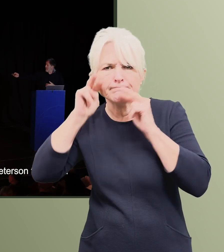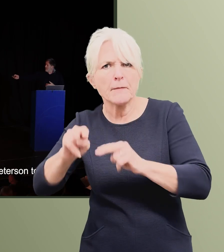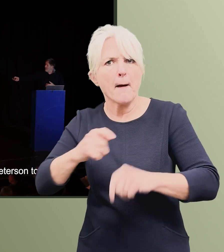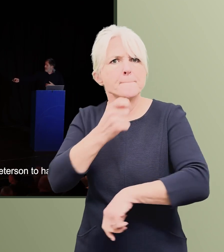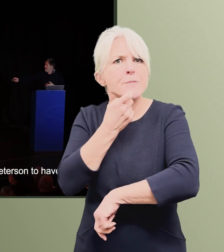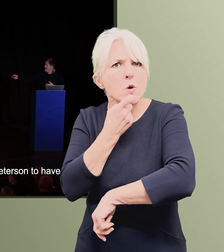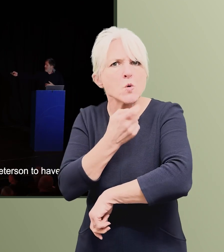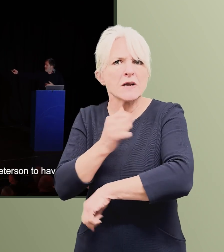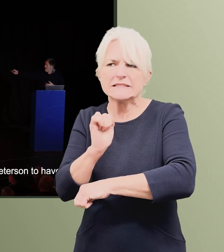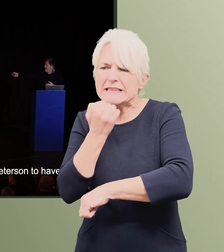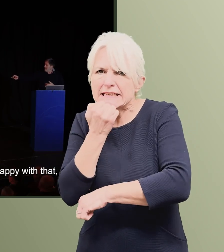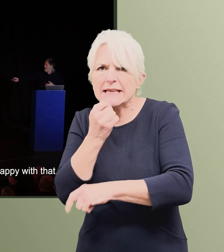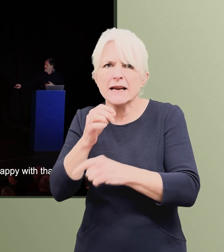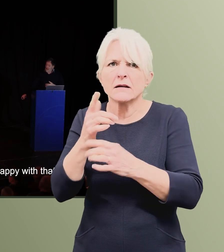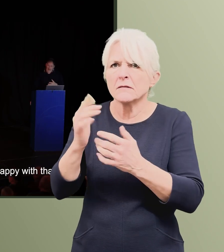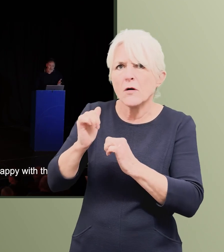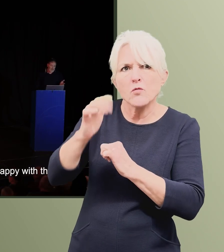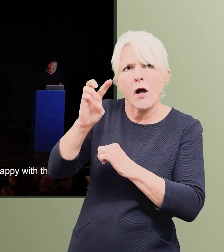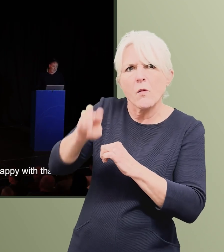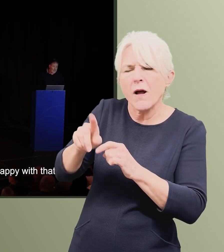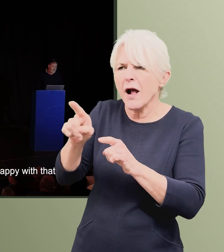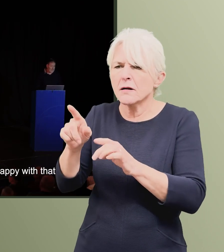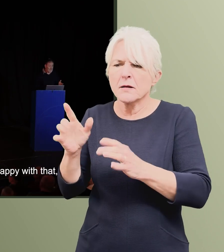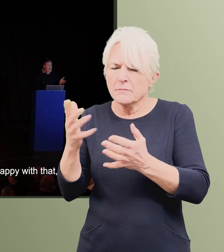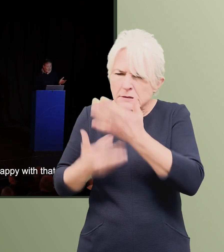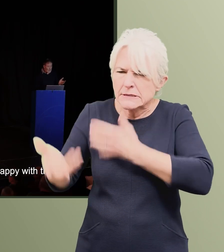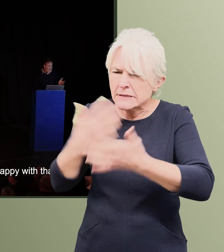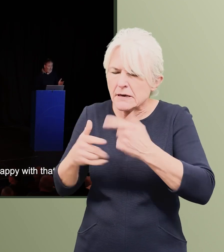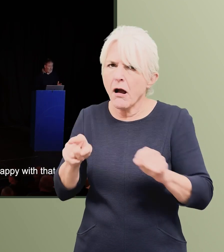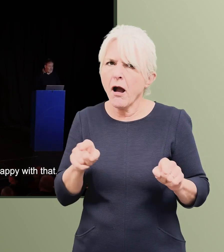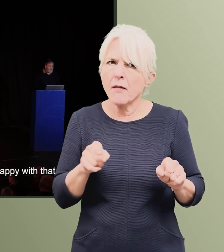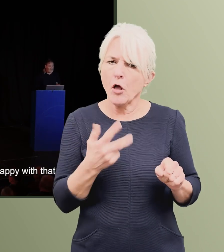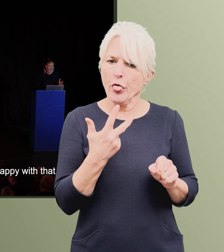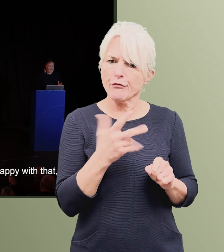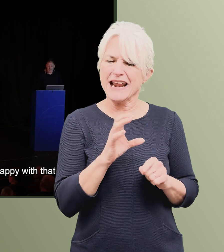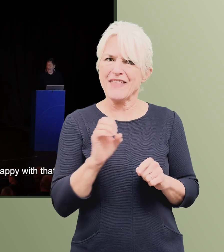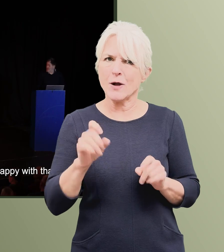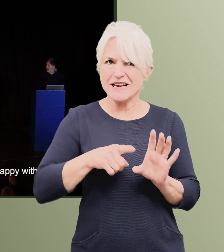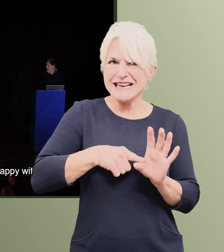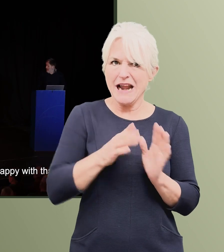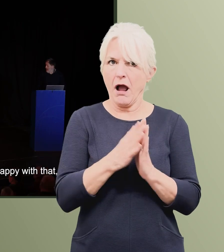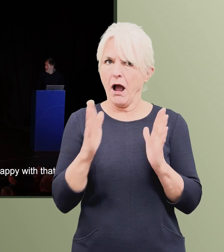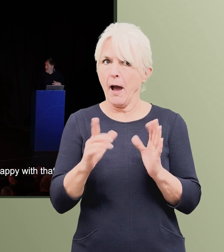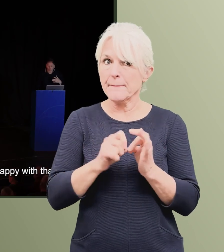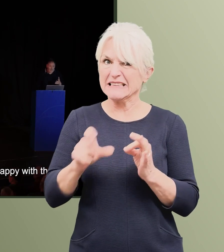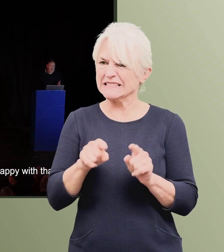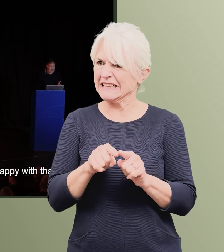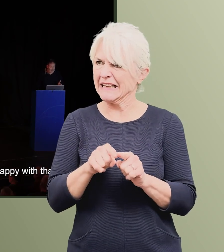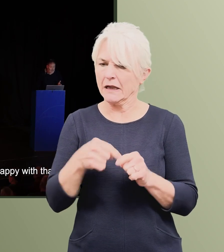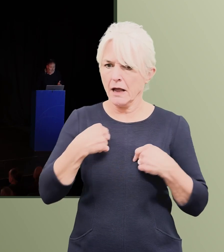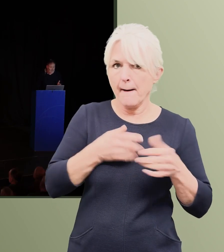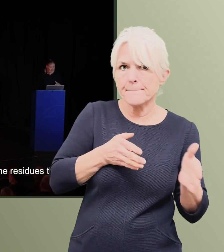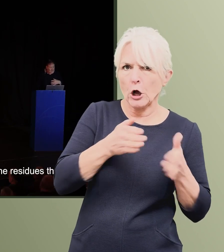Rick Peterson to have a look at. He said grooved ware. I went along with it. Still happy with that. Nearly all of